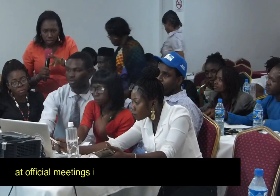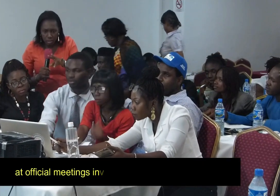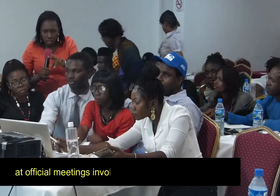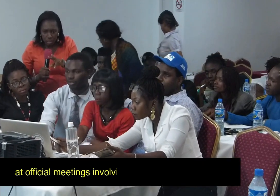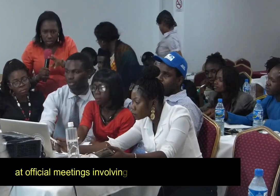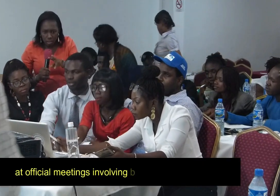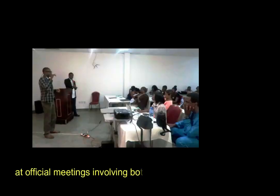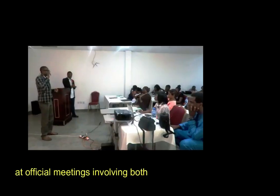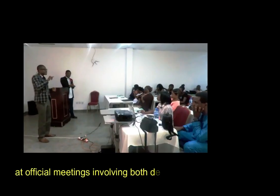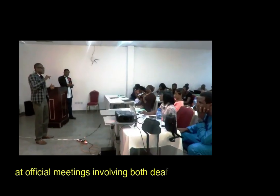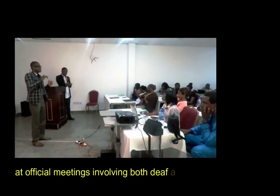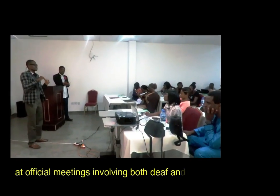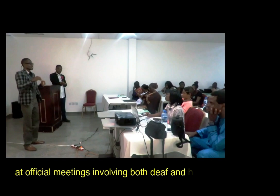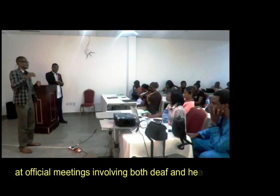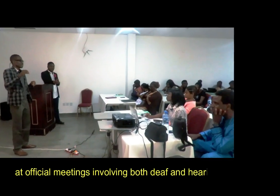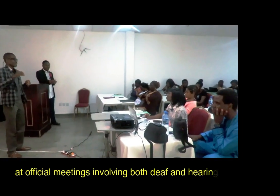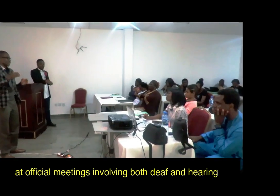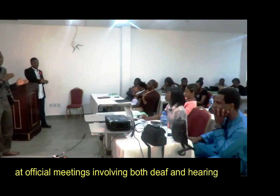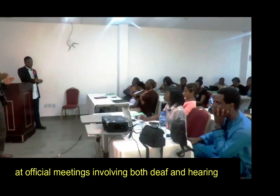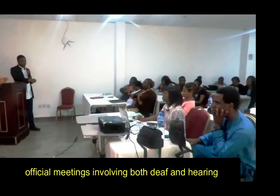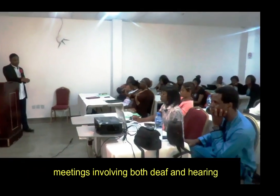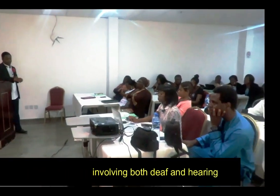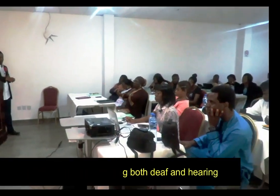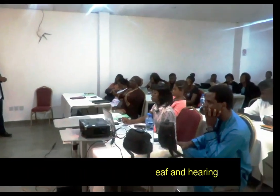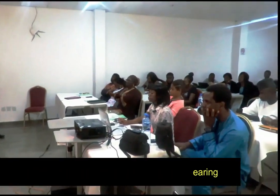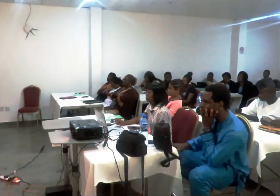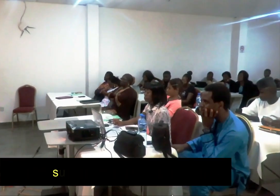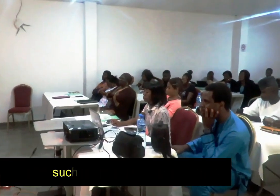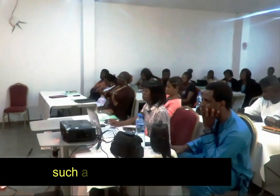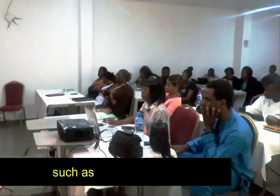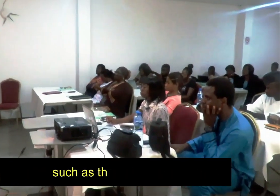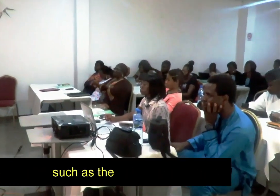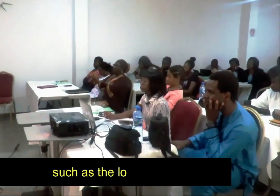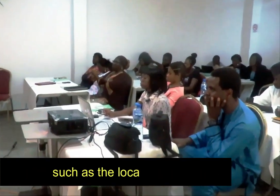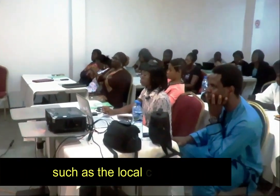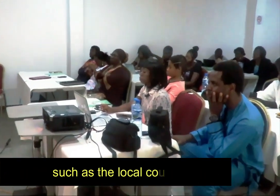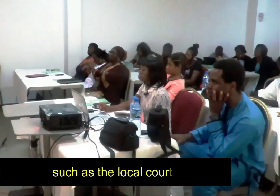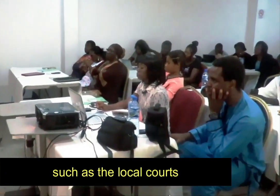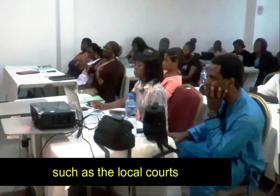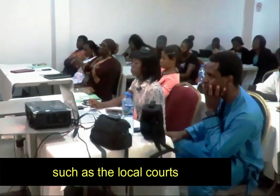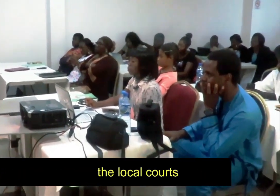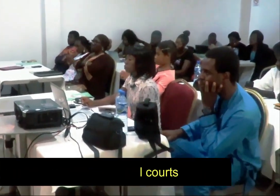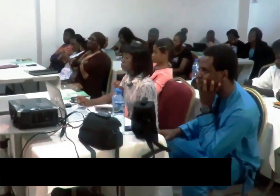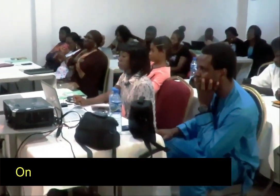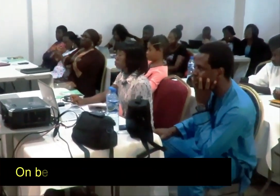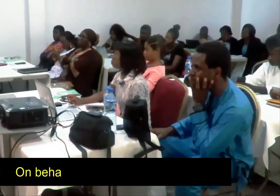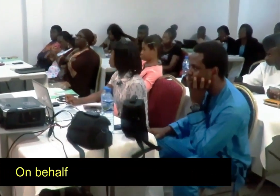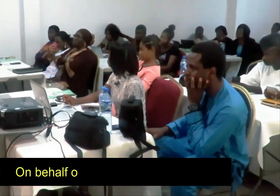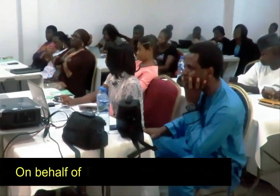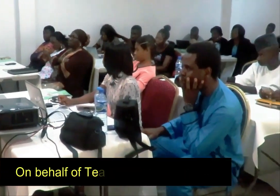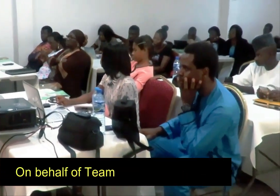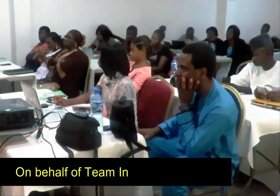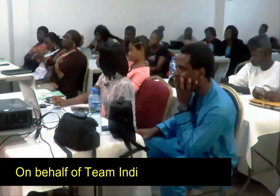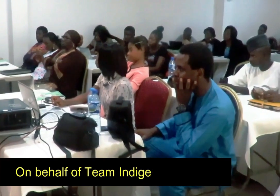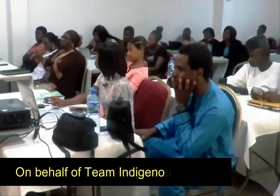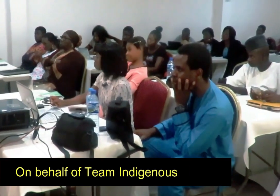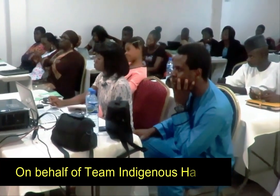meetings involving both deaf and hearing, such as the local courts. On behalf of Team